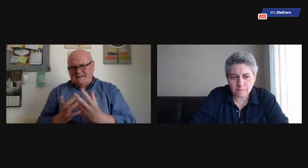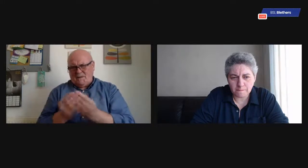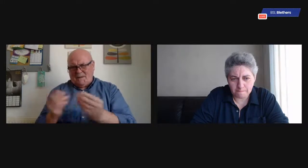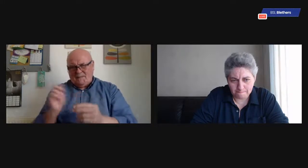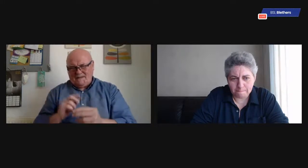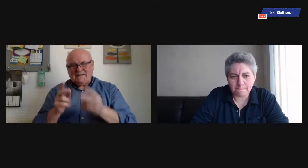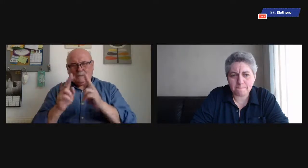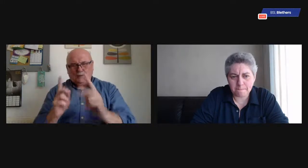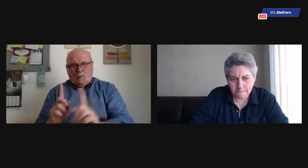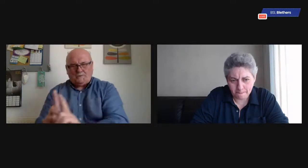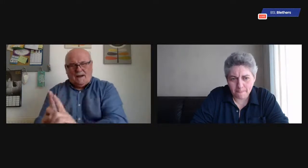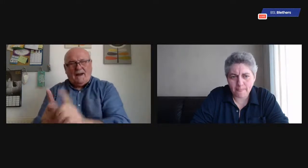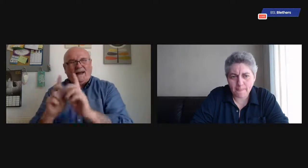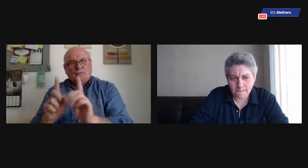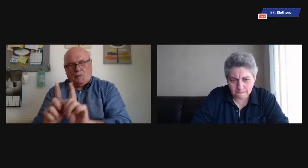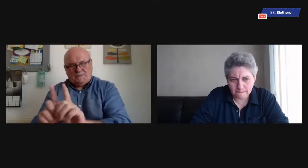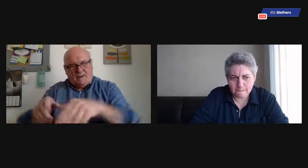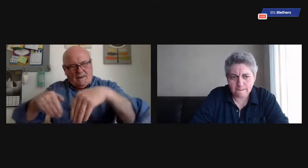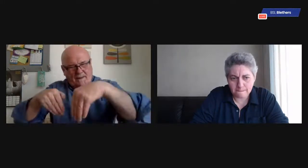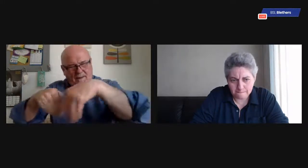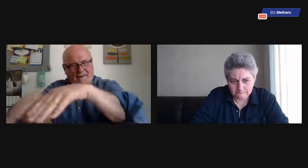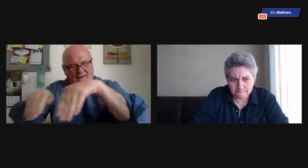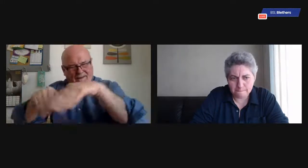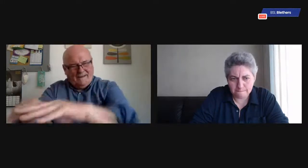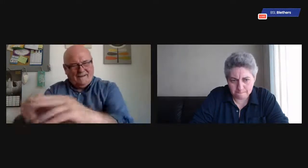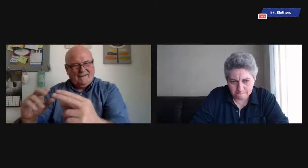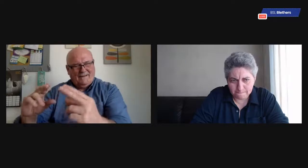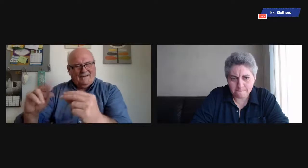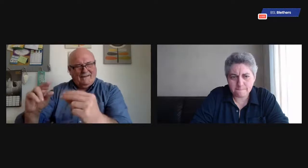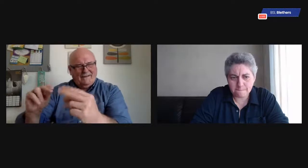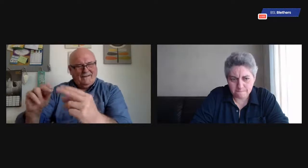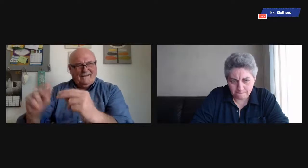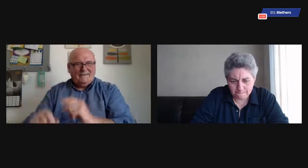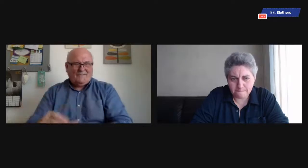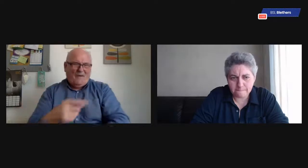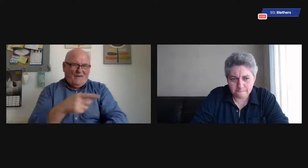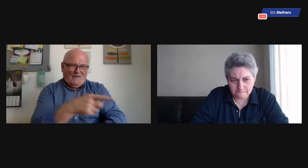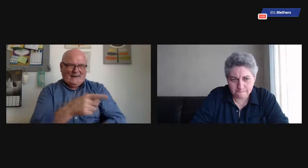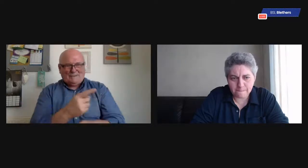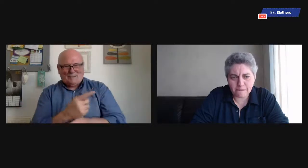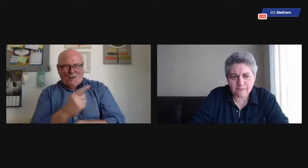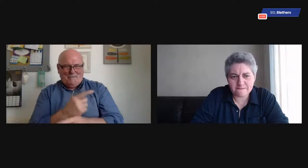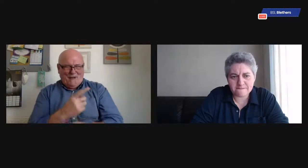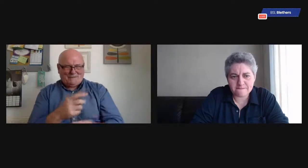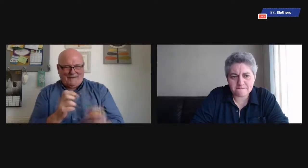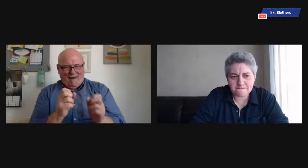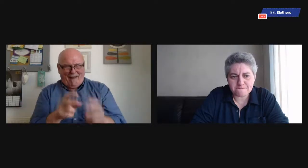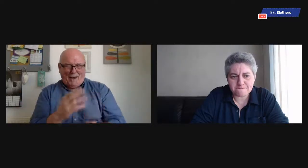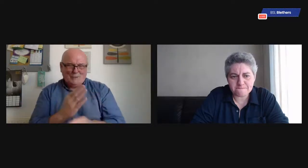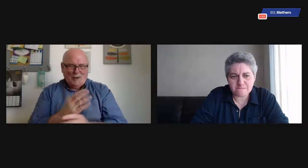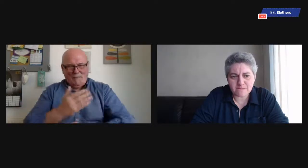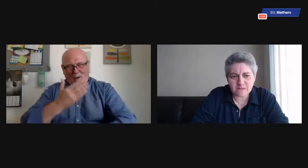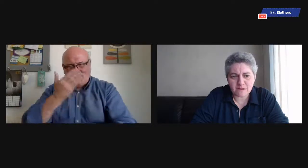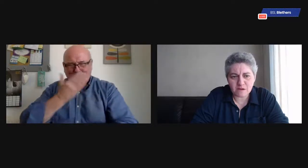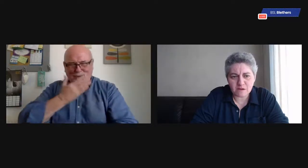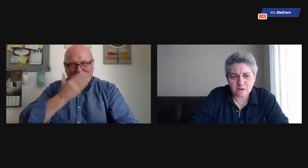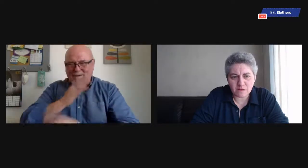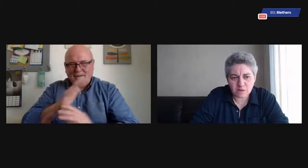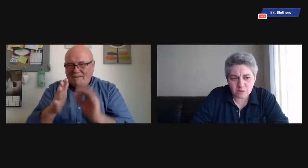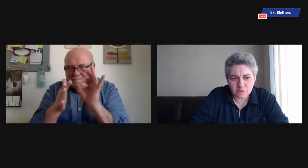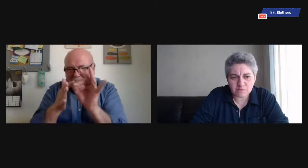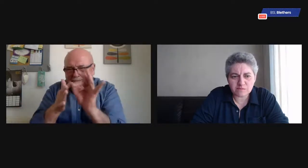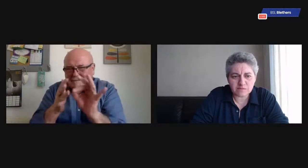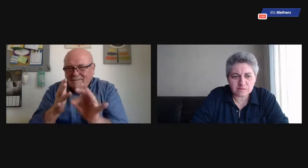and obviously I would come with the police and interpreter as well. You know, um,